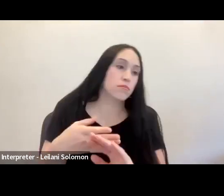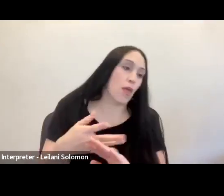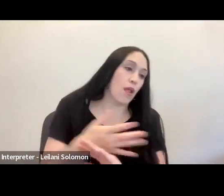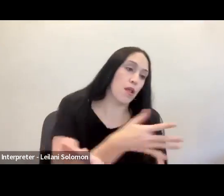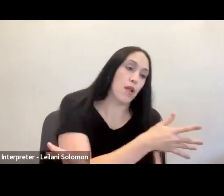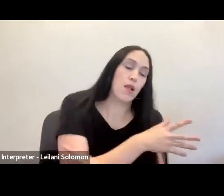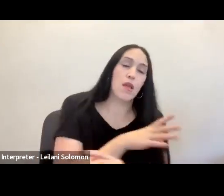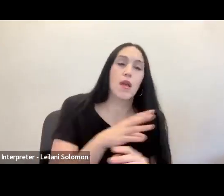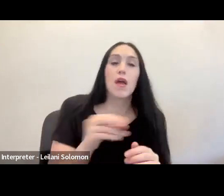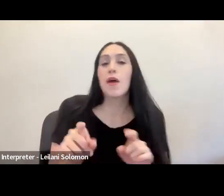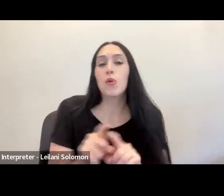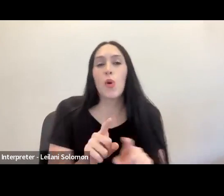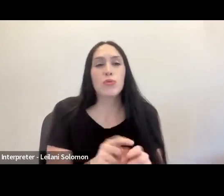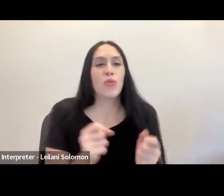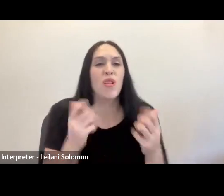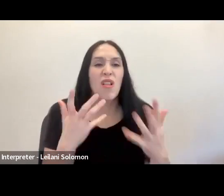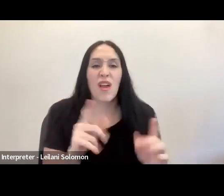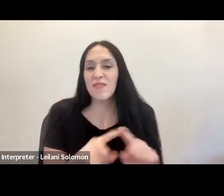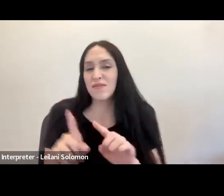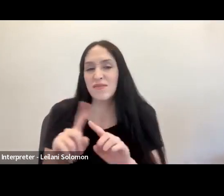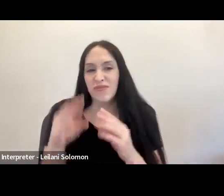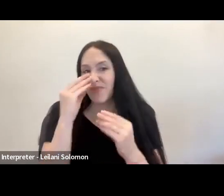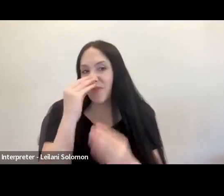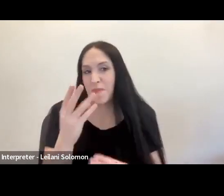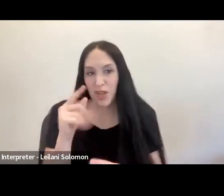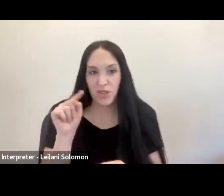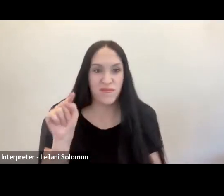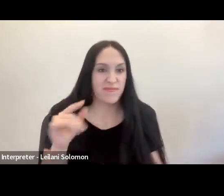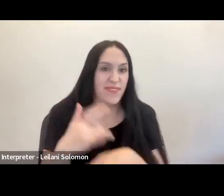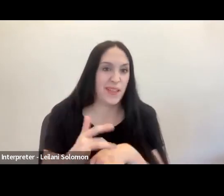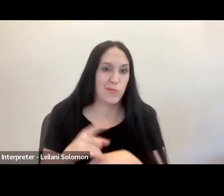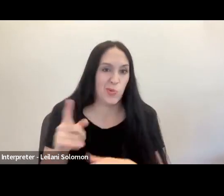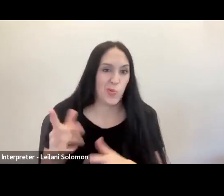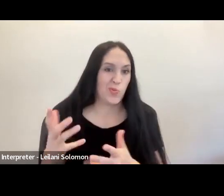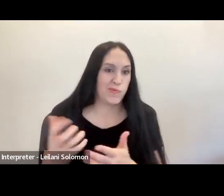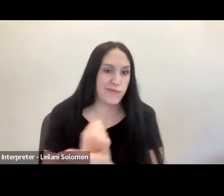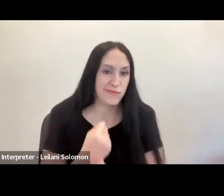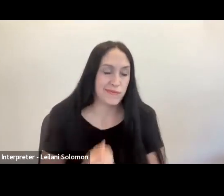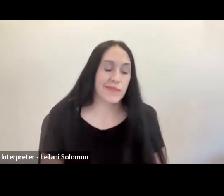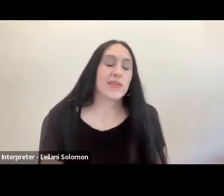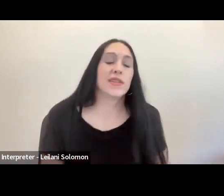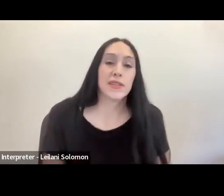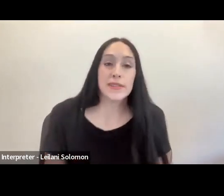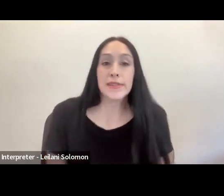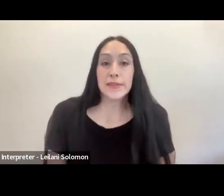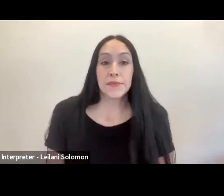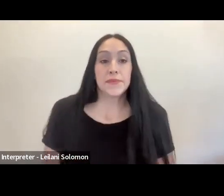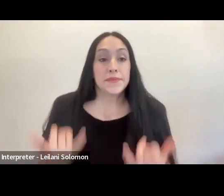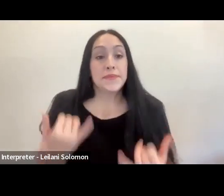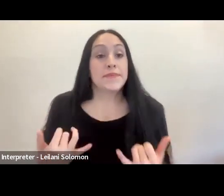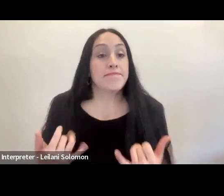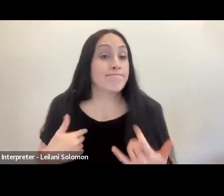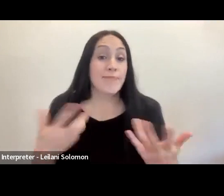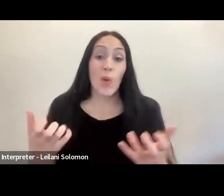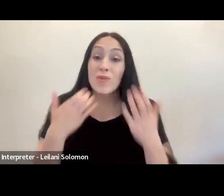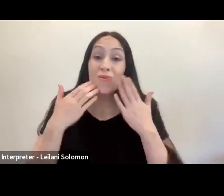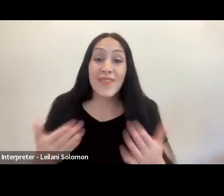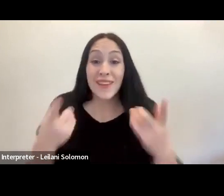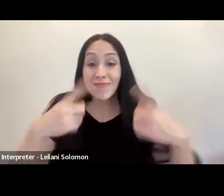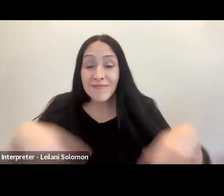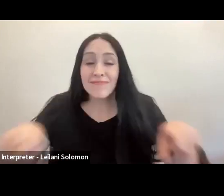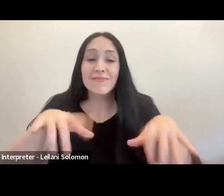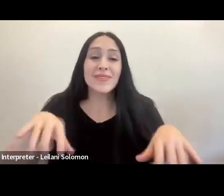and great webinars. So seeing that being it, I just want to thank everybody for taking some